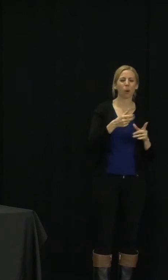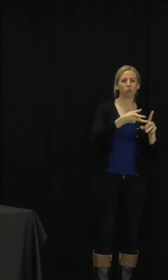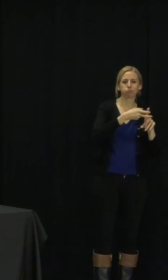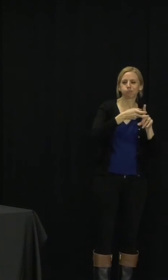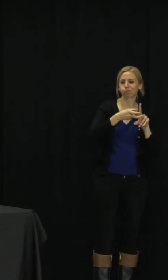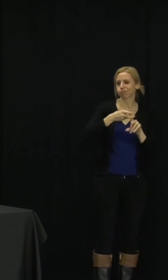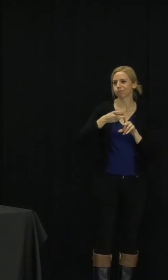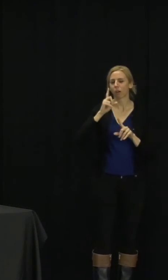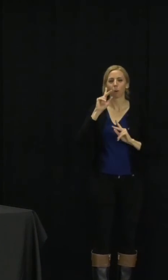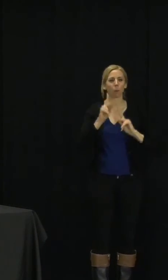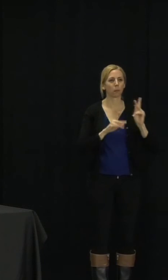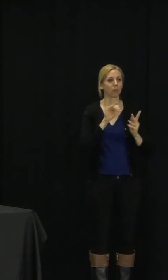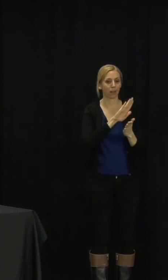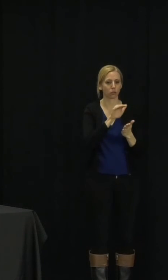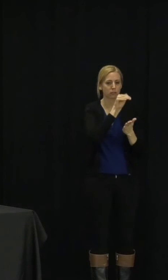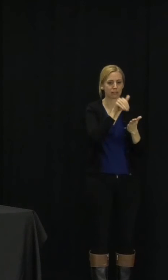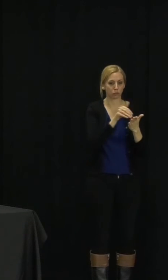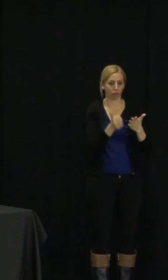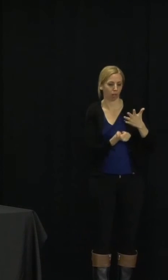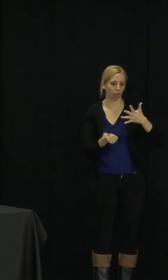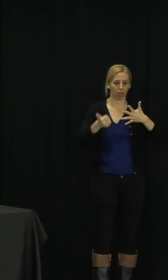Now, can I read this?